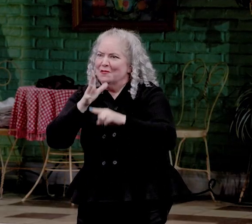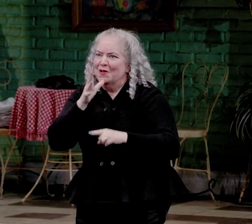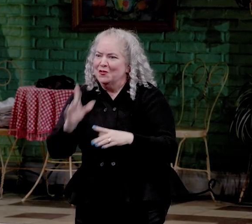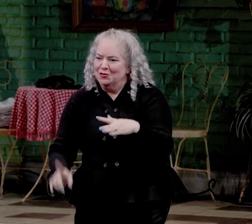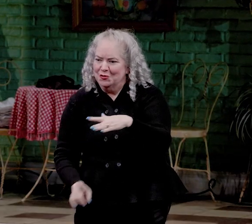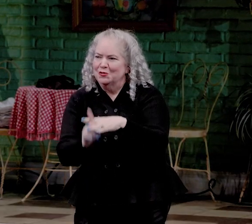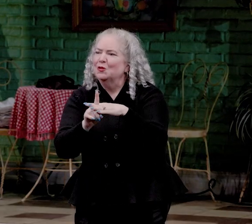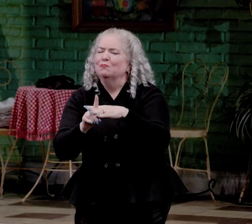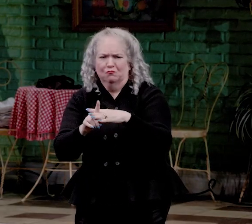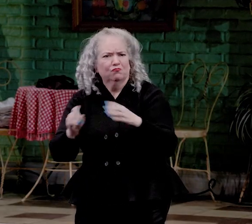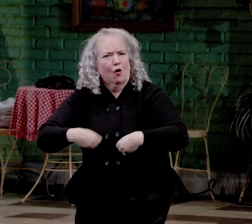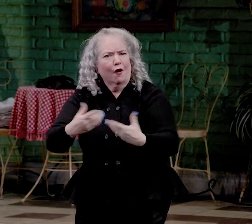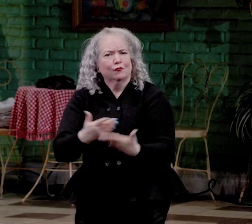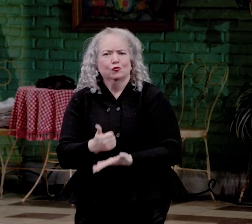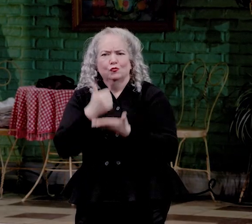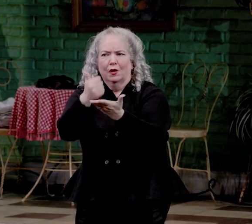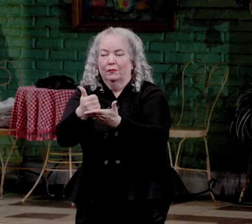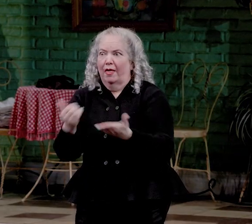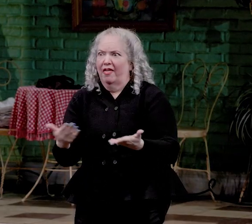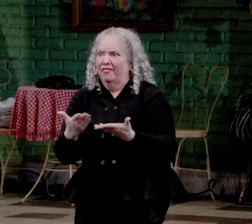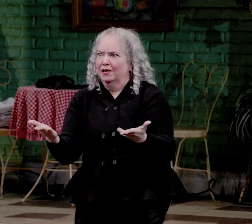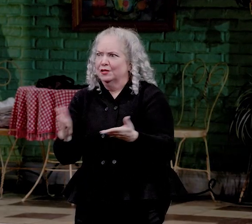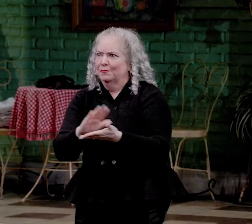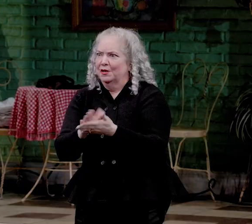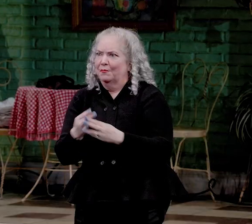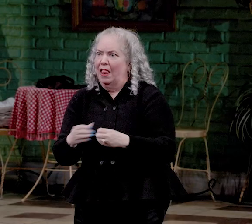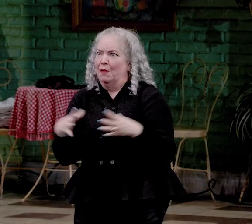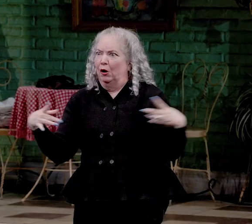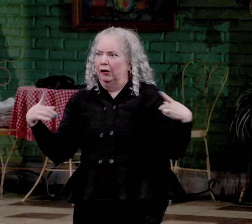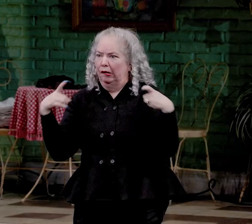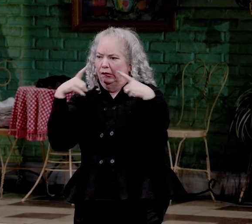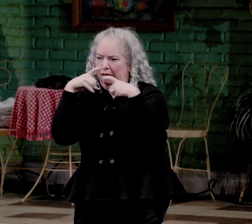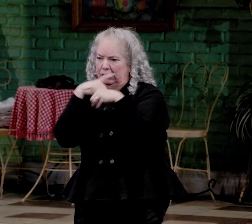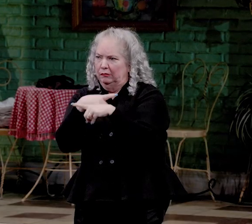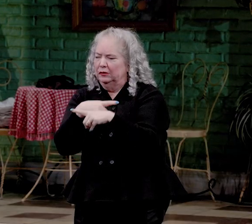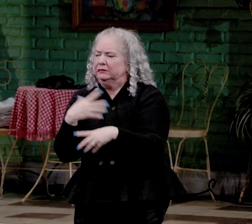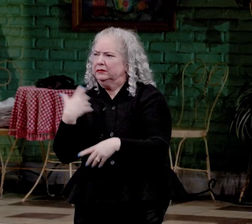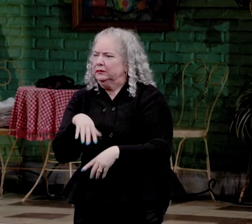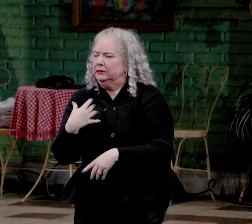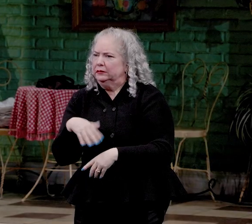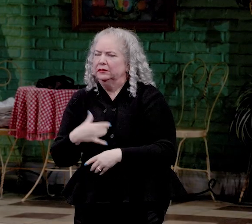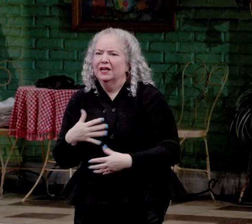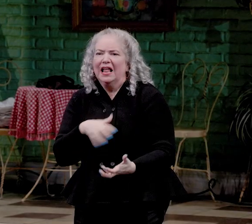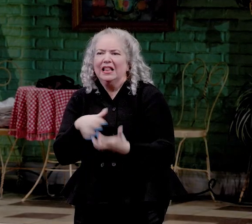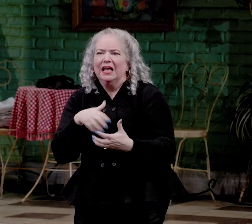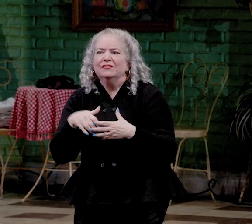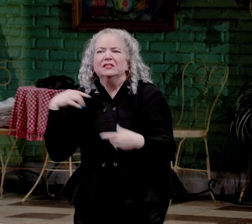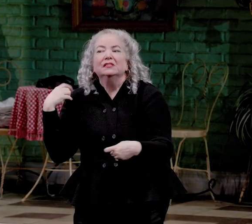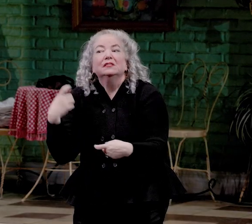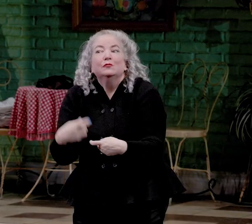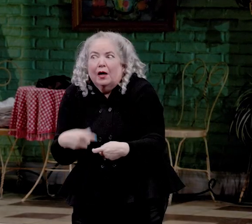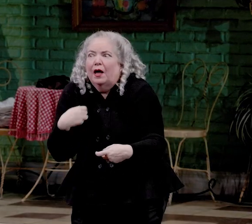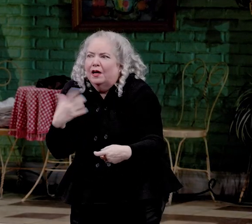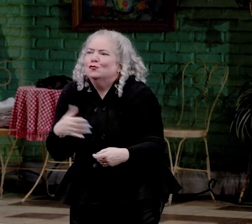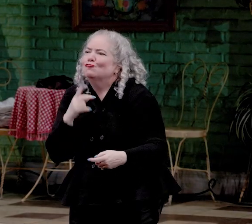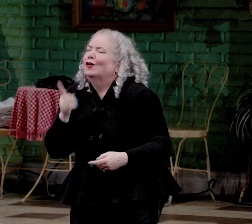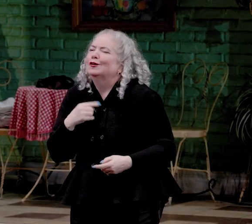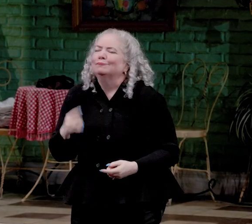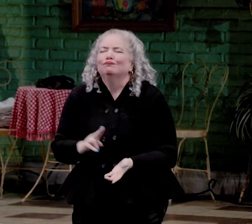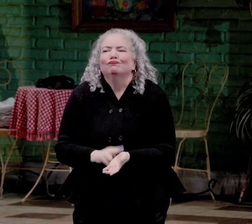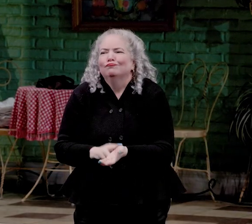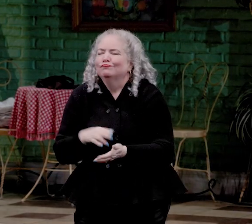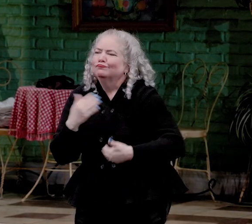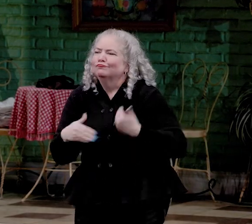an offer of help, things get even more complicado. Laughs in Spanish is a fast-paced comedy